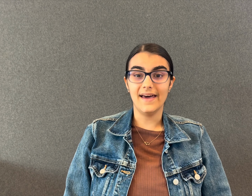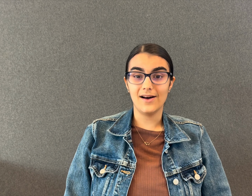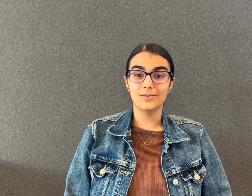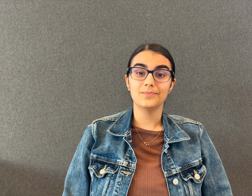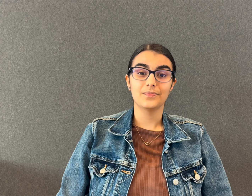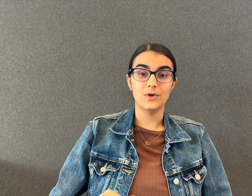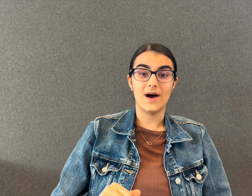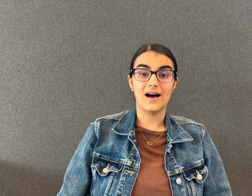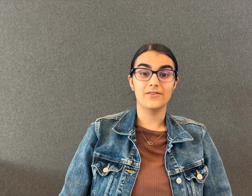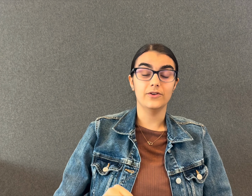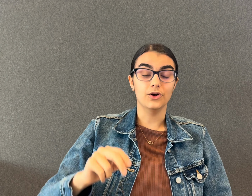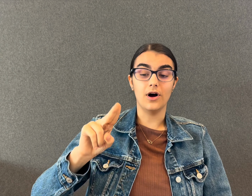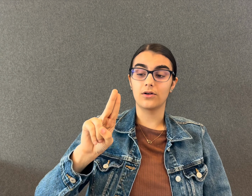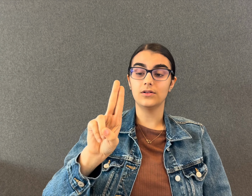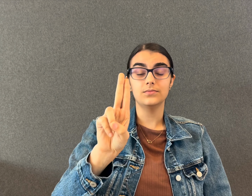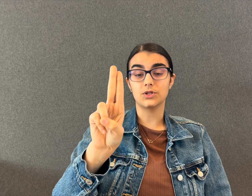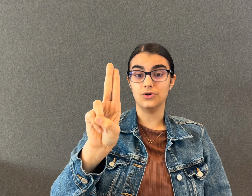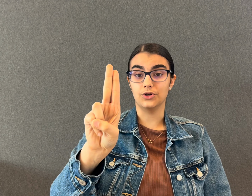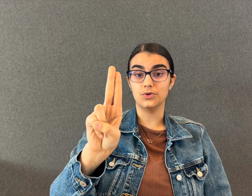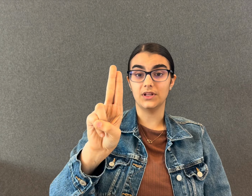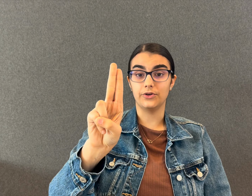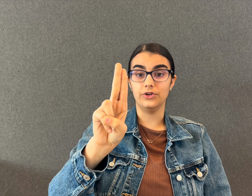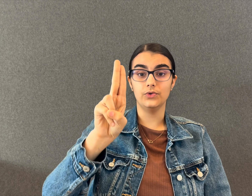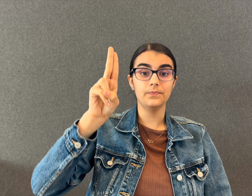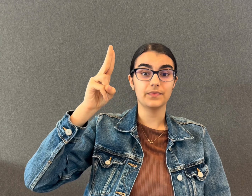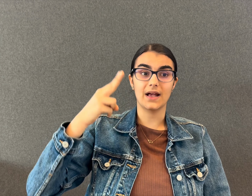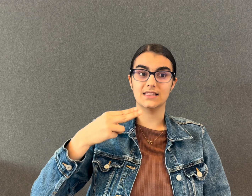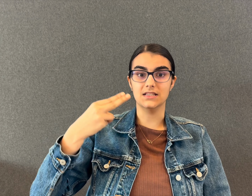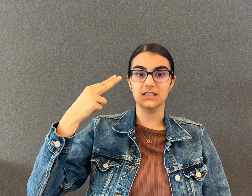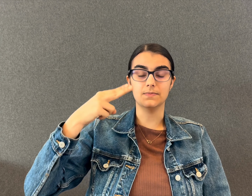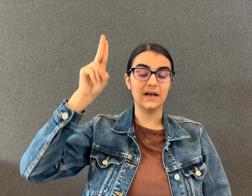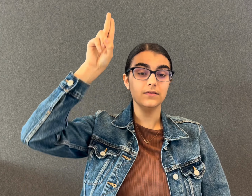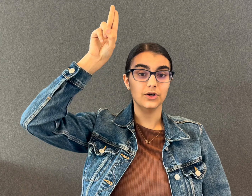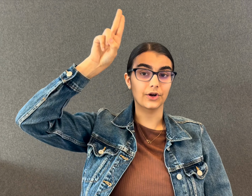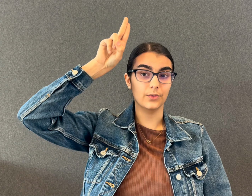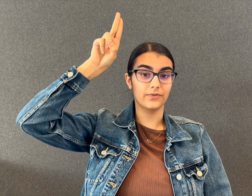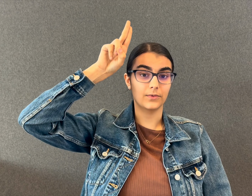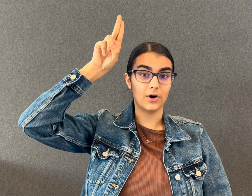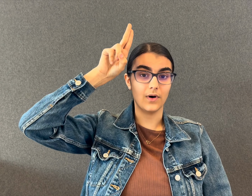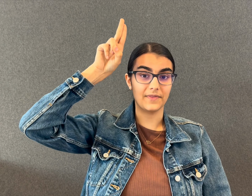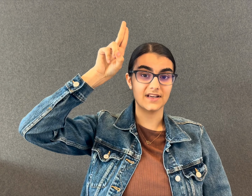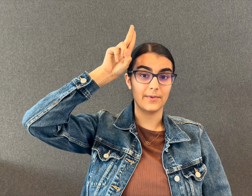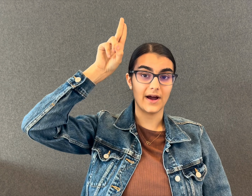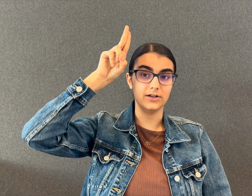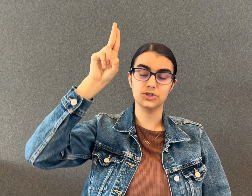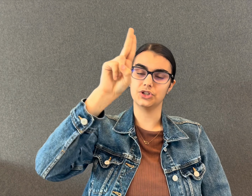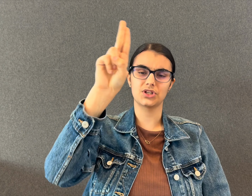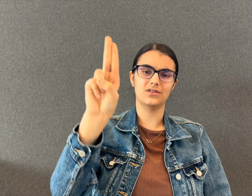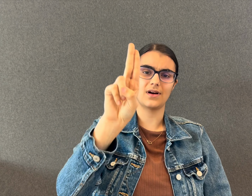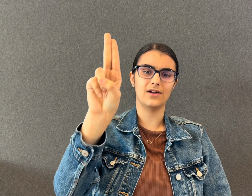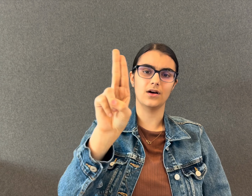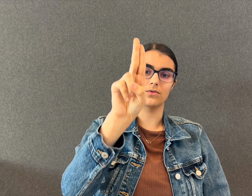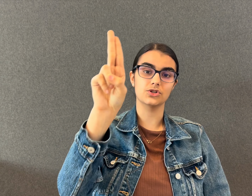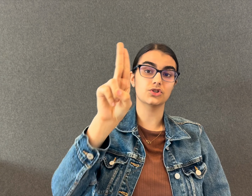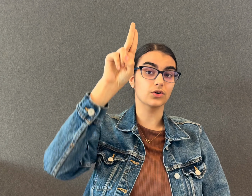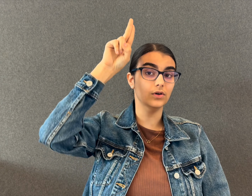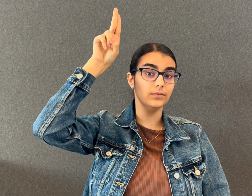Now you have your uncle, so you're gonna do a letter U, and since it's male, you're gonna go at the top of your head and you're just gonna kind of go in a circle.